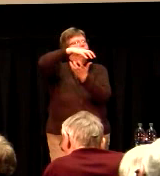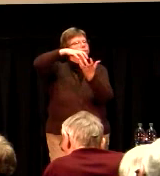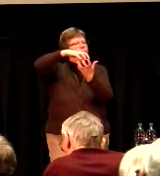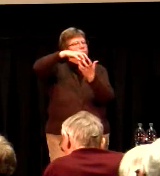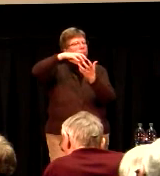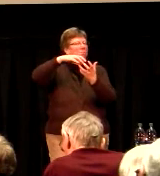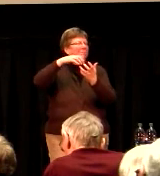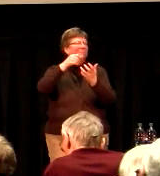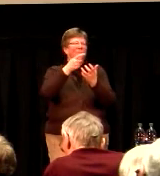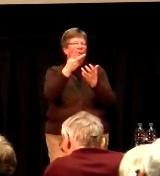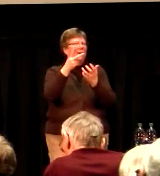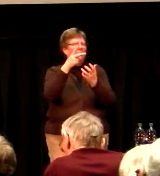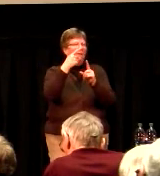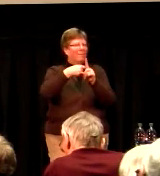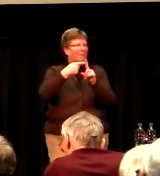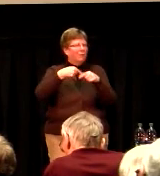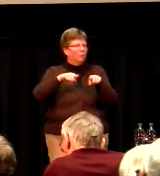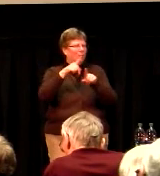But it's